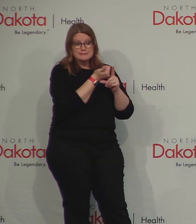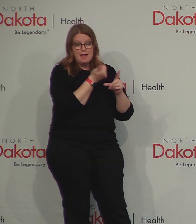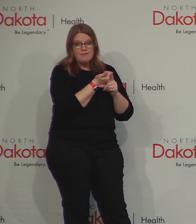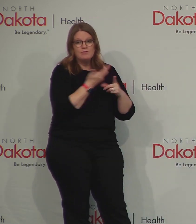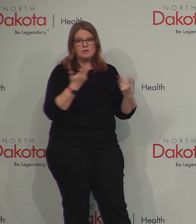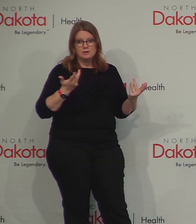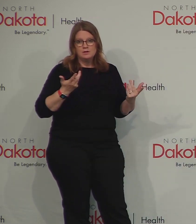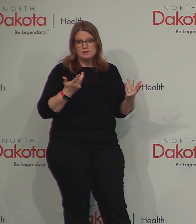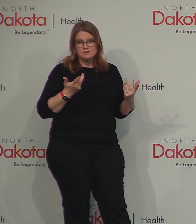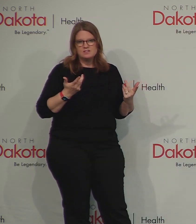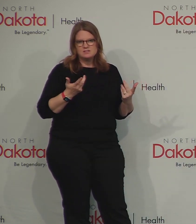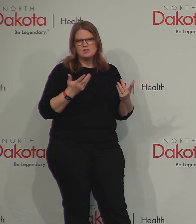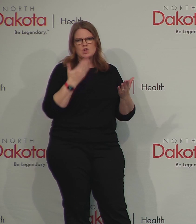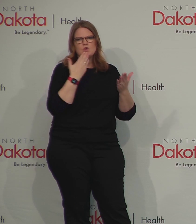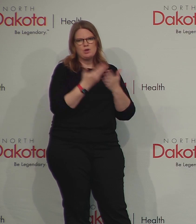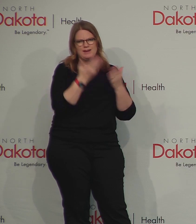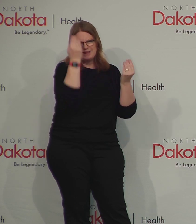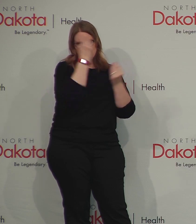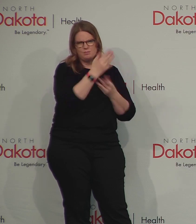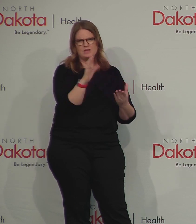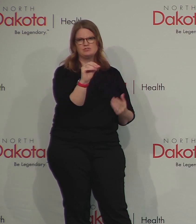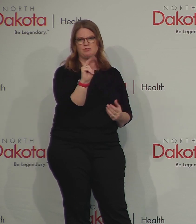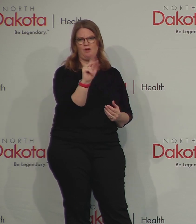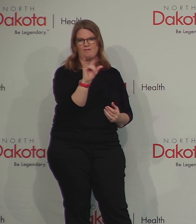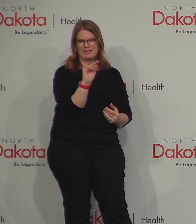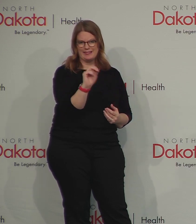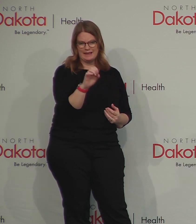of reliable sources online, but typical